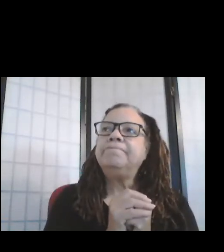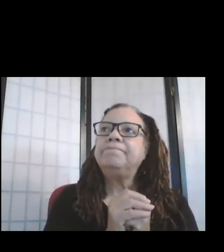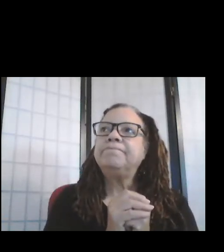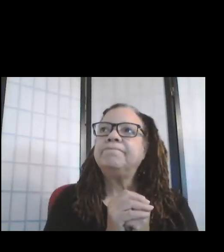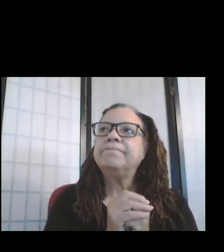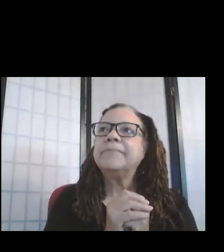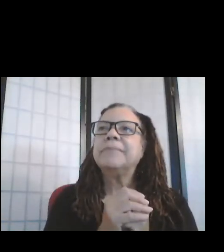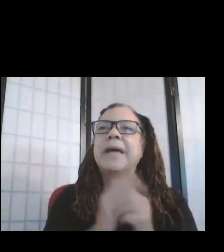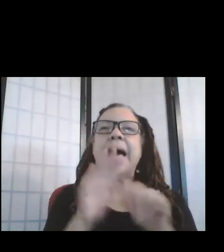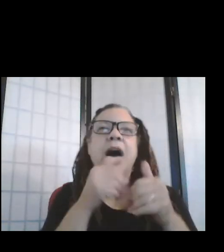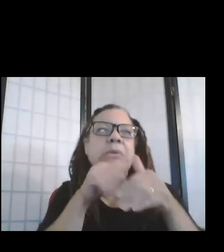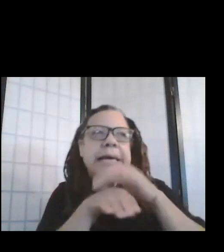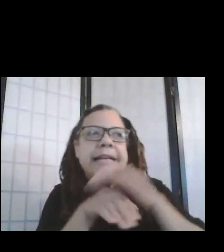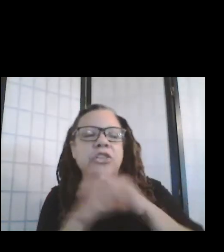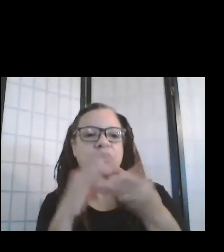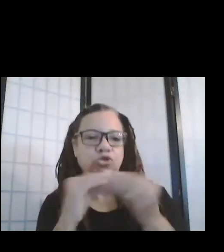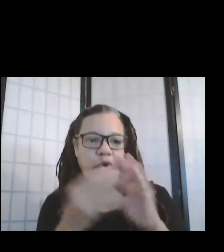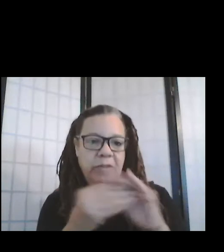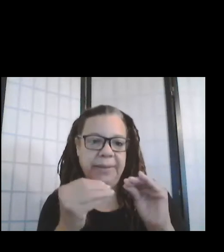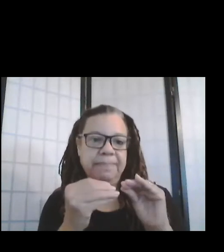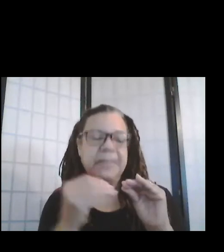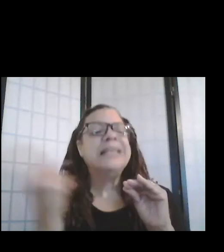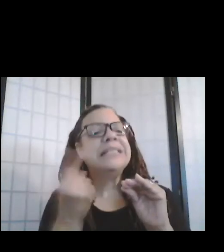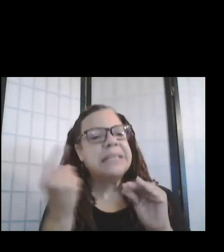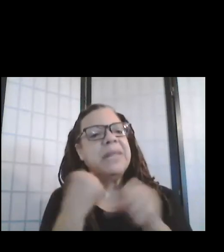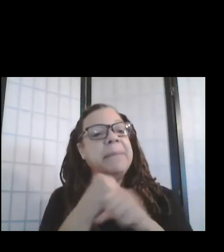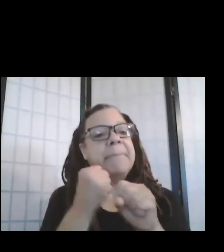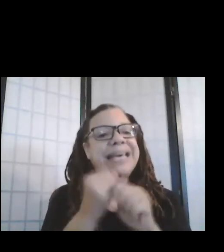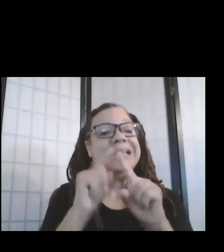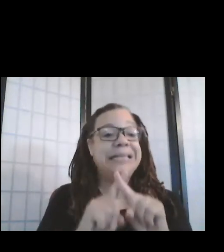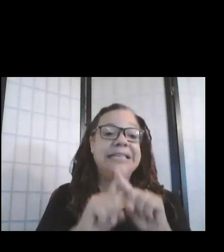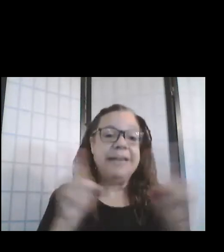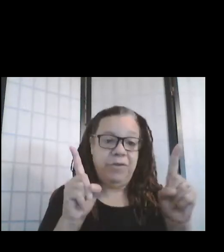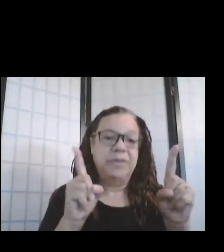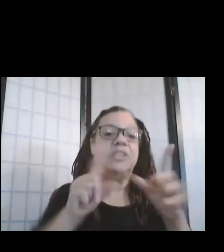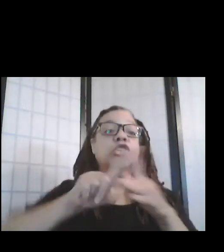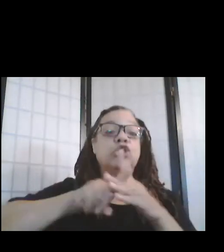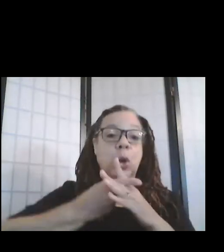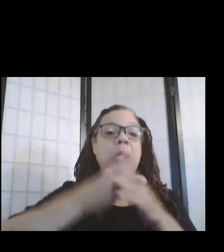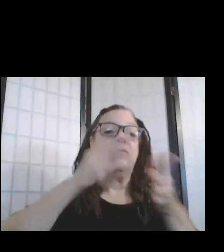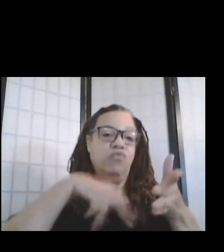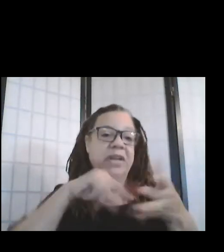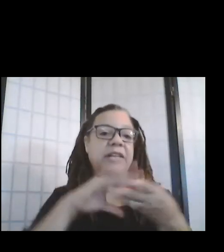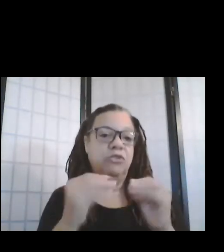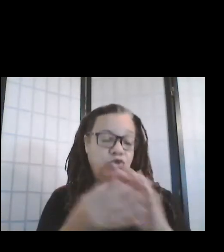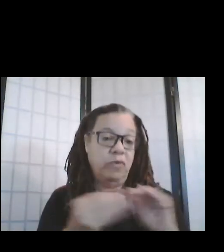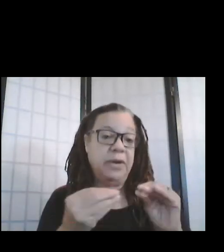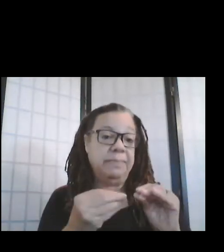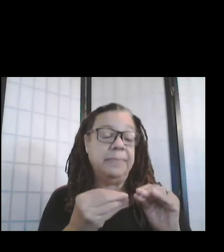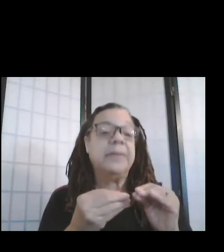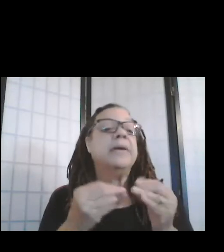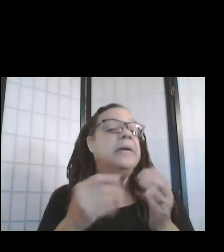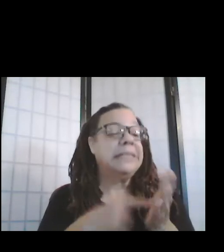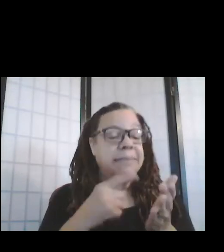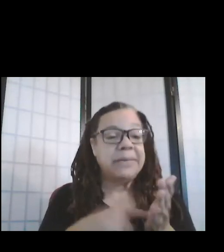entry into the story, something that makes it a little bit different. And a frequently asked question of